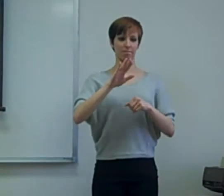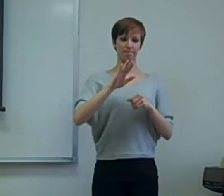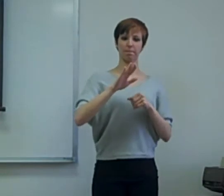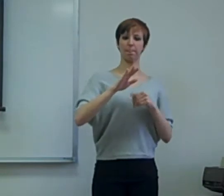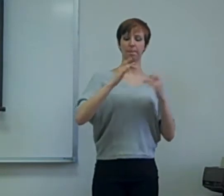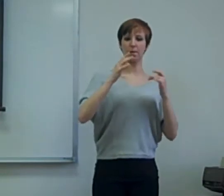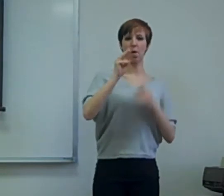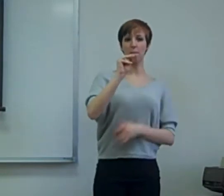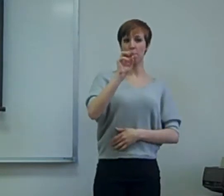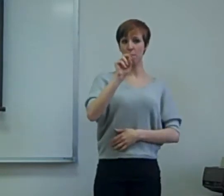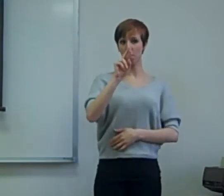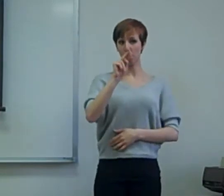does, language.